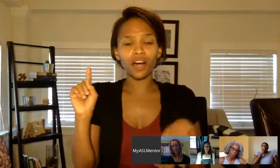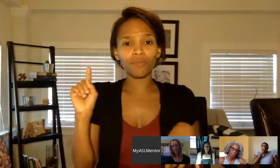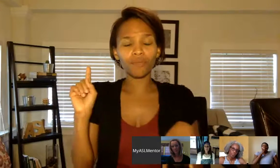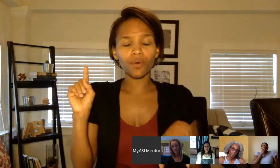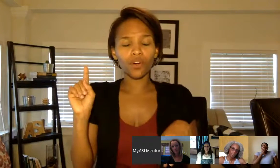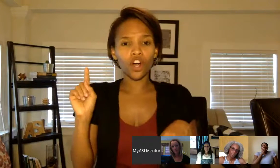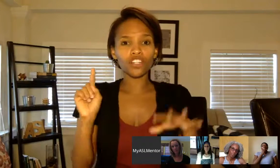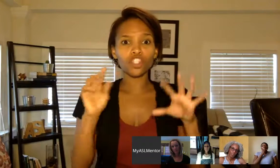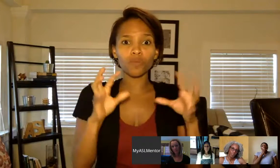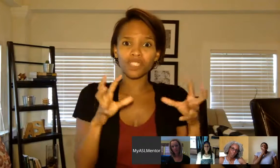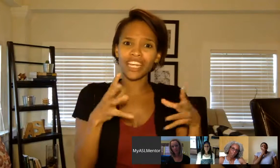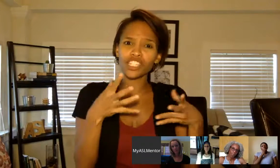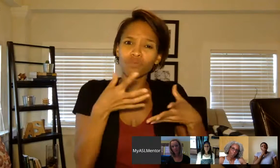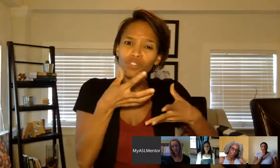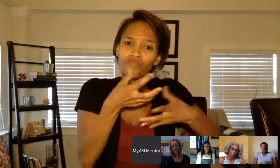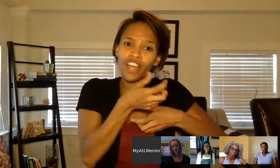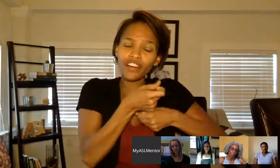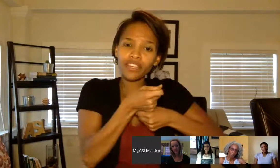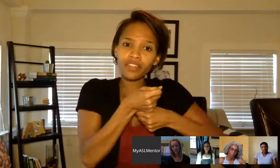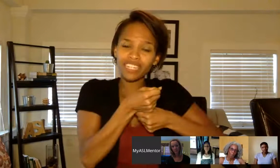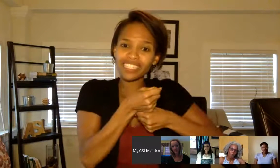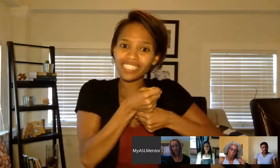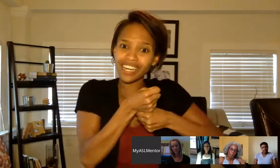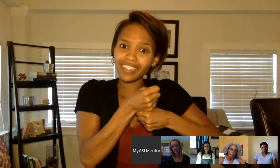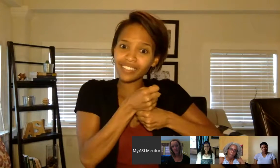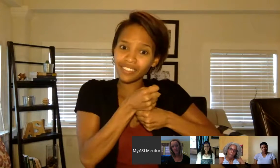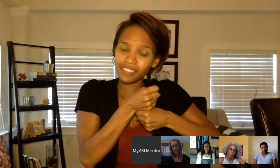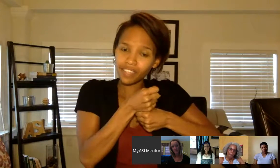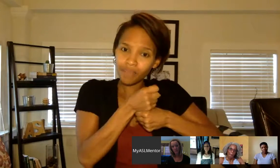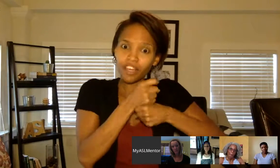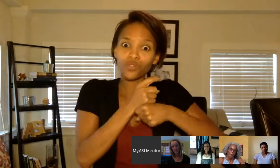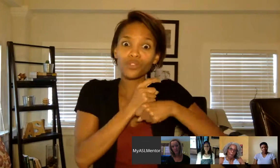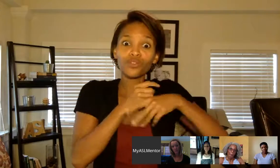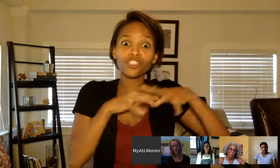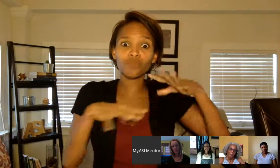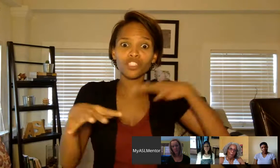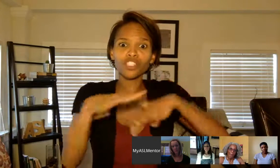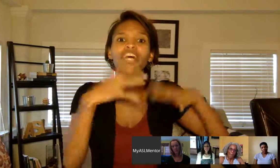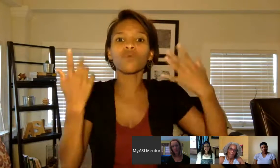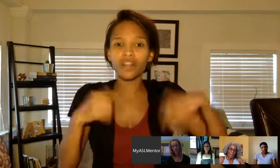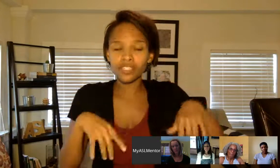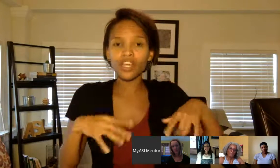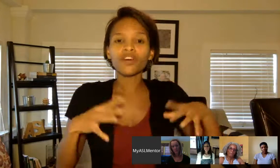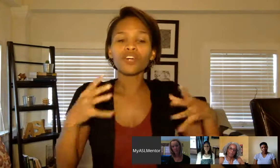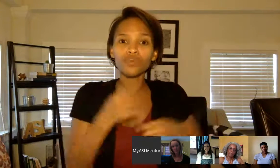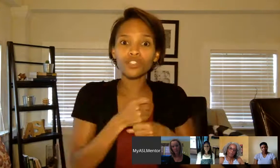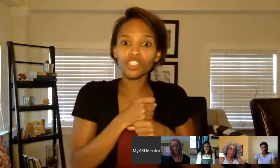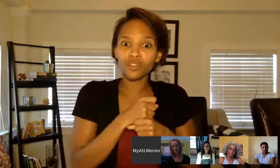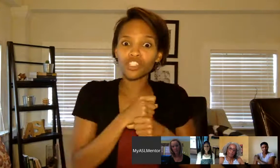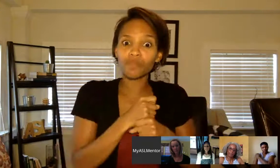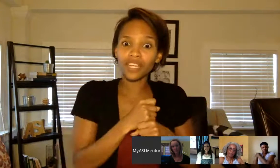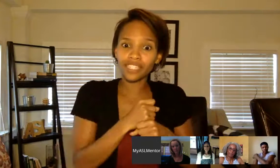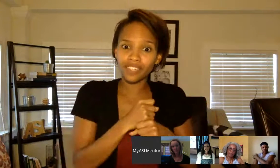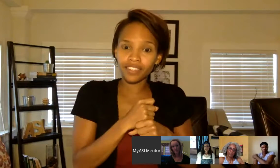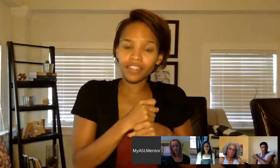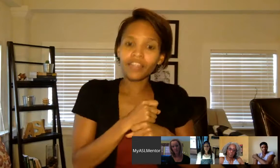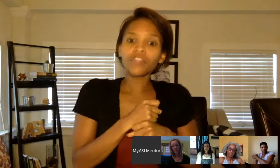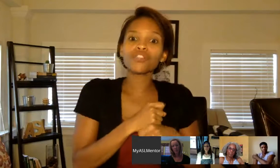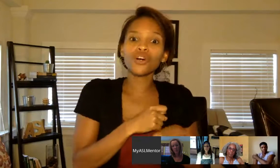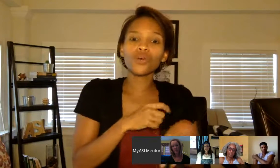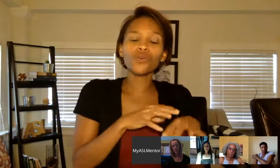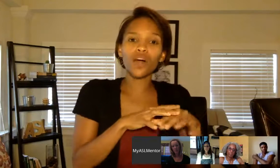that our interpretation was very concise because we were doing so much. Yeah, it was. Because we were doing so much